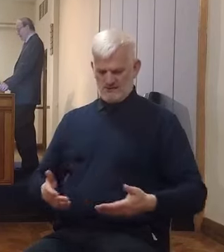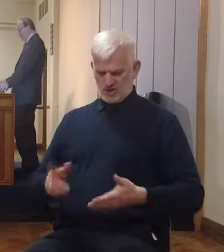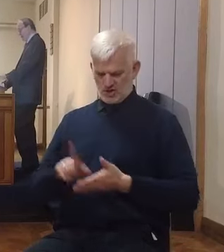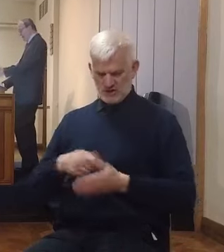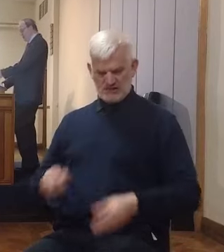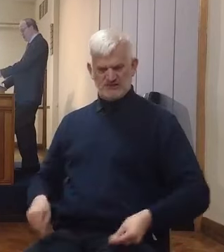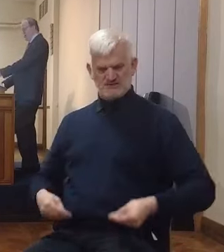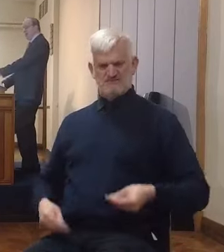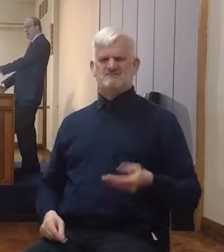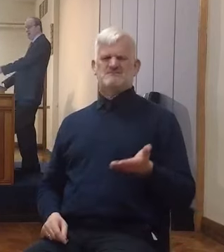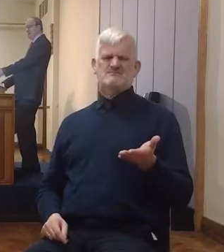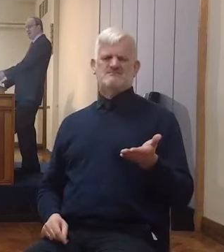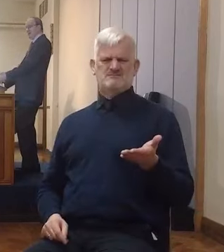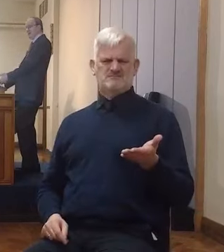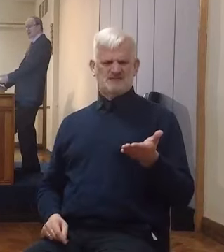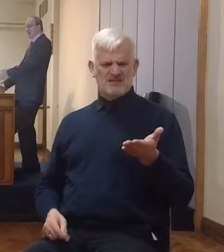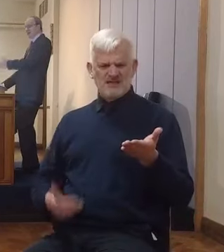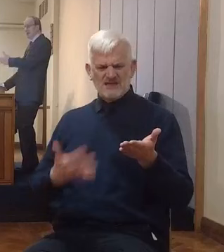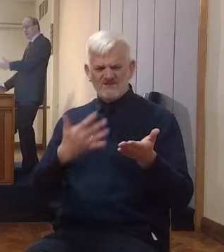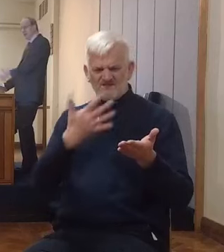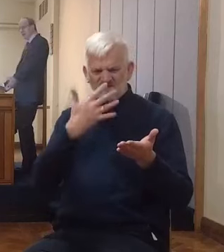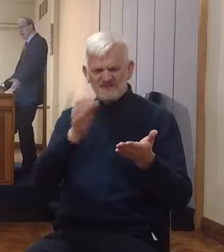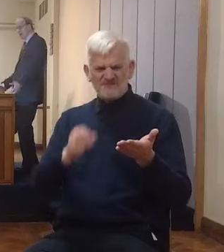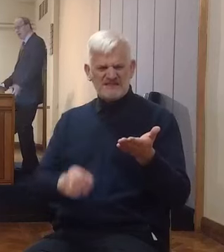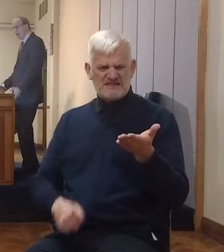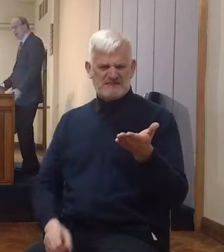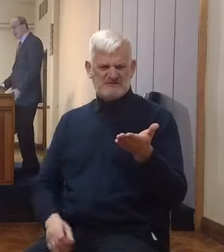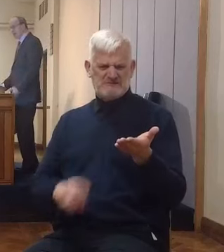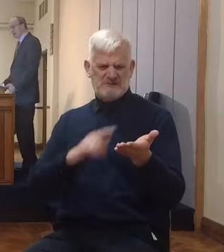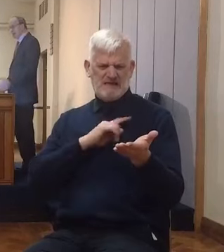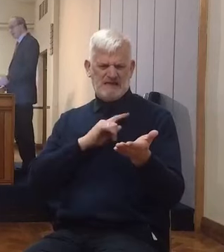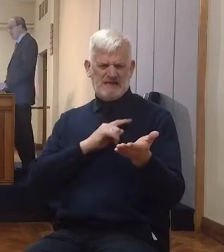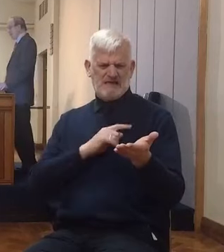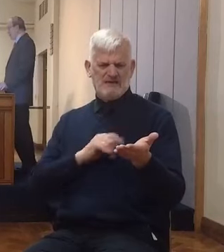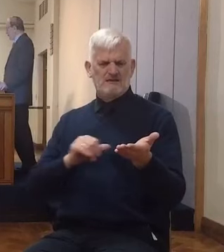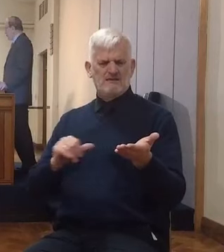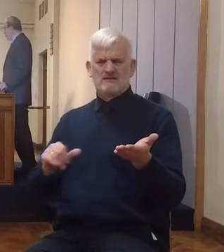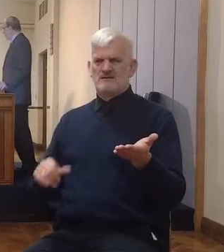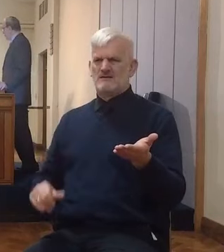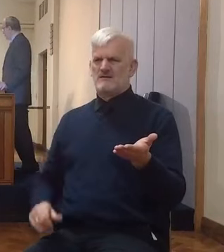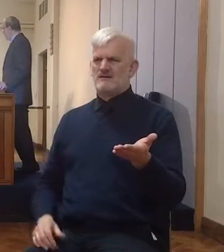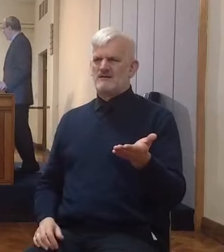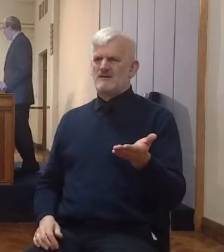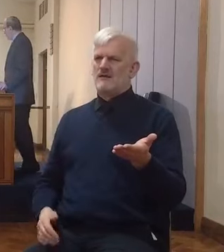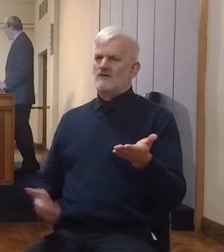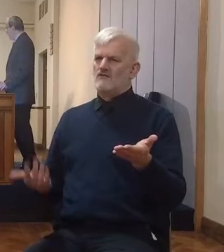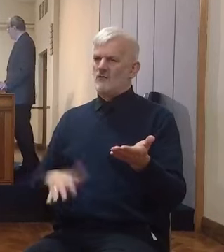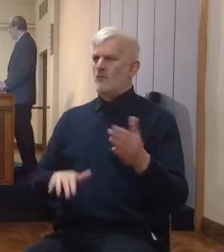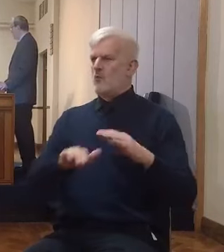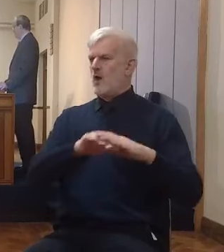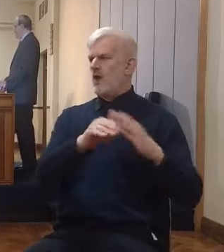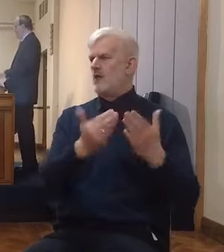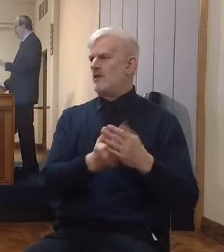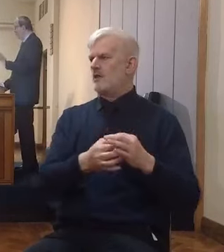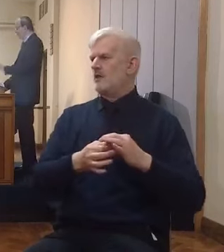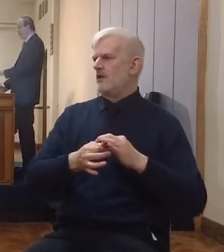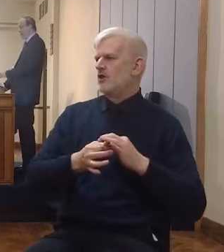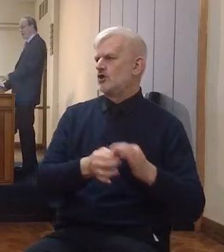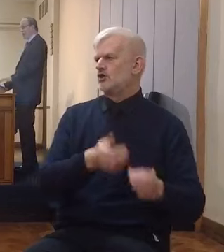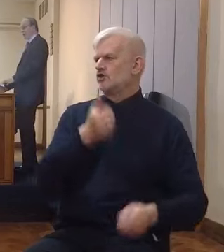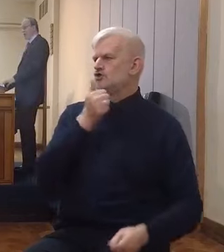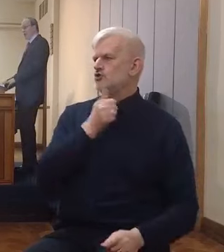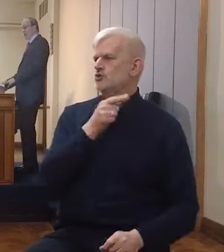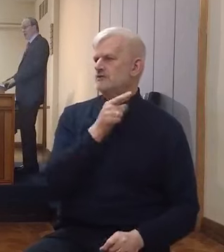But it's all here. Get rid of the chariots. Get rid of the horses. You're given